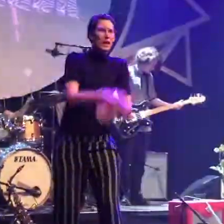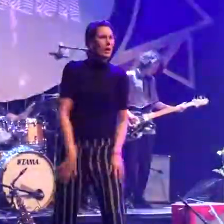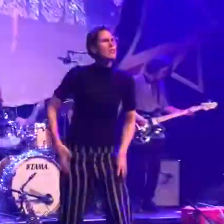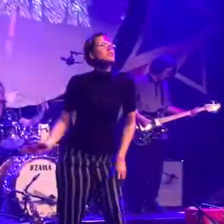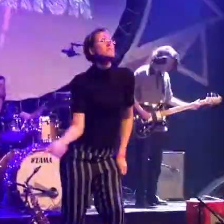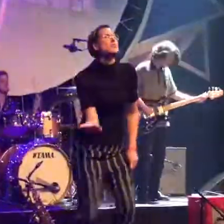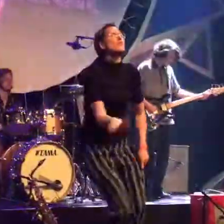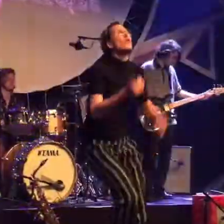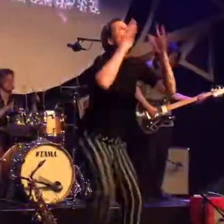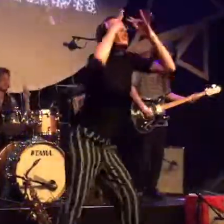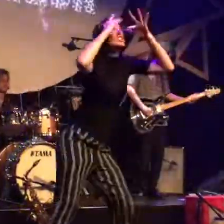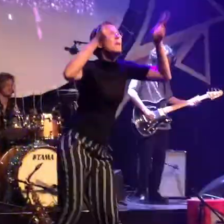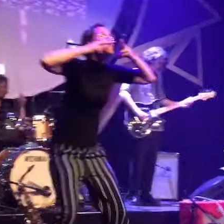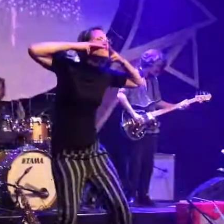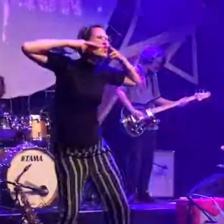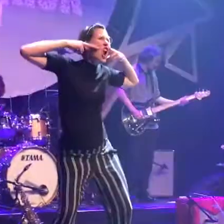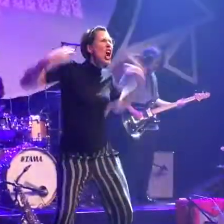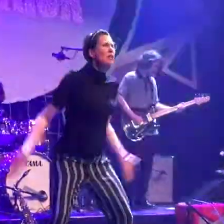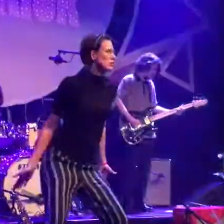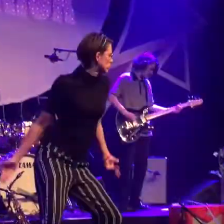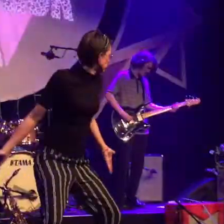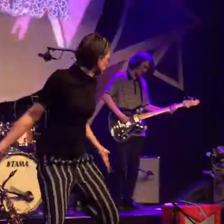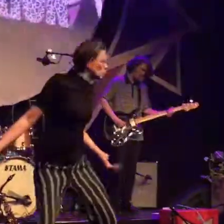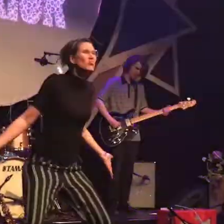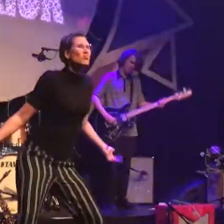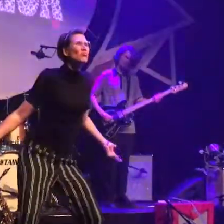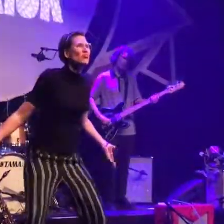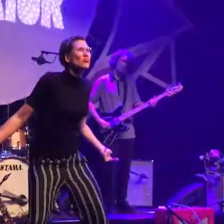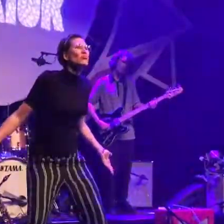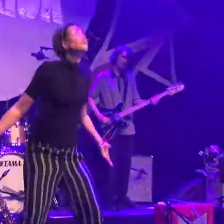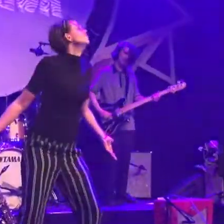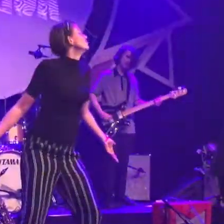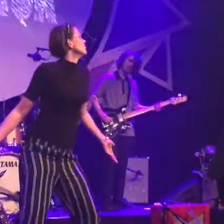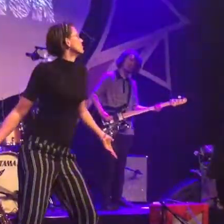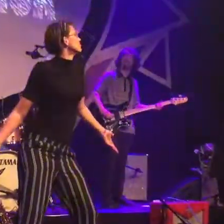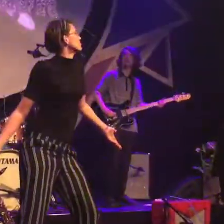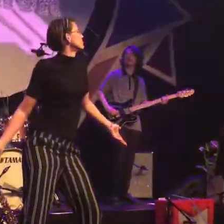Forget something really quick and you won't hold, yeah. Ooh!